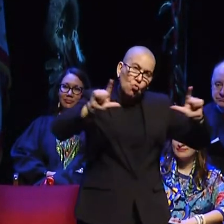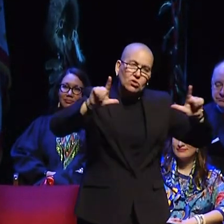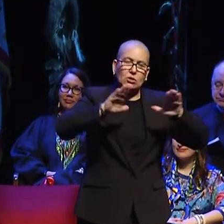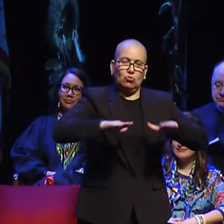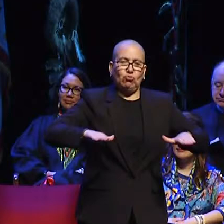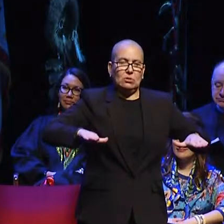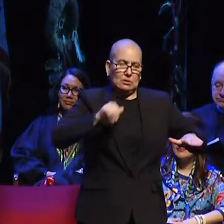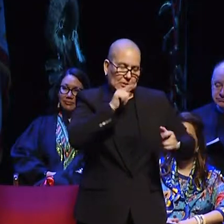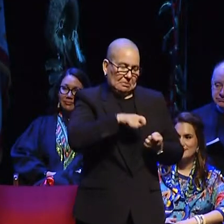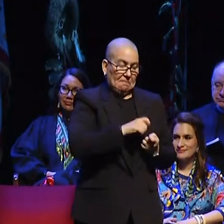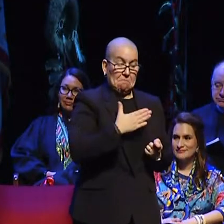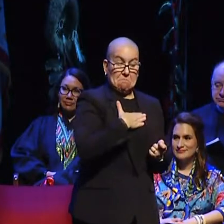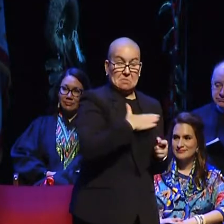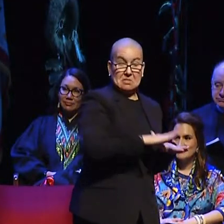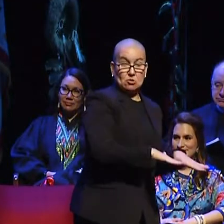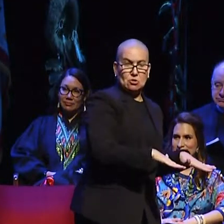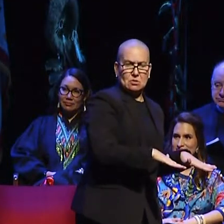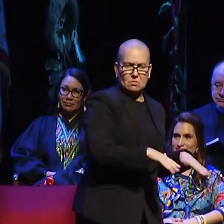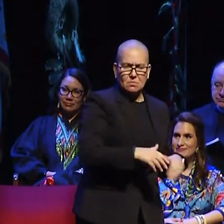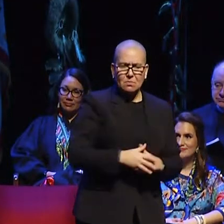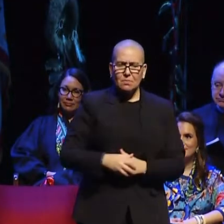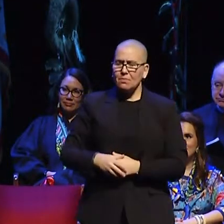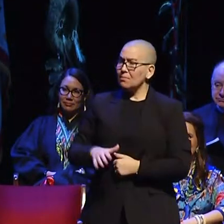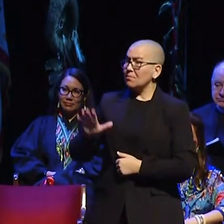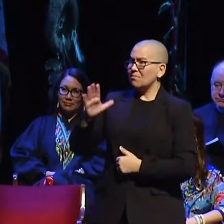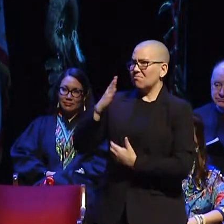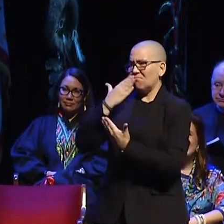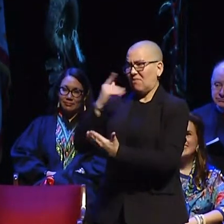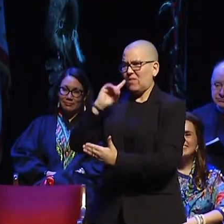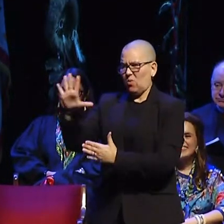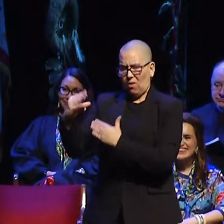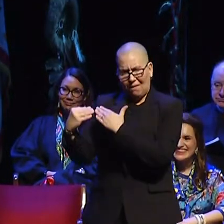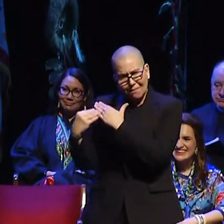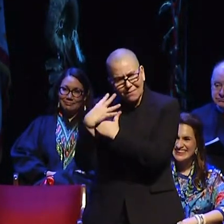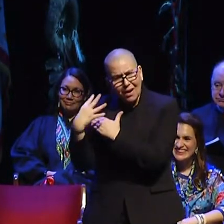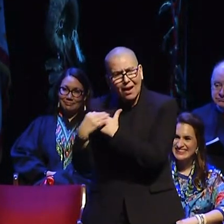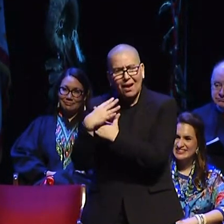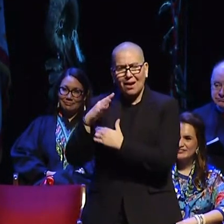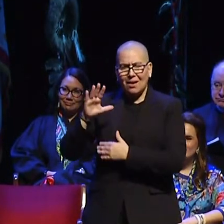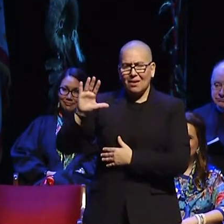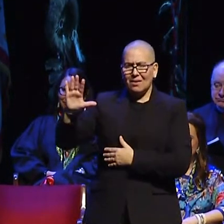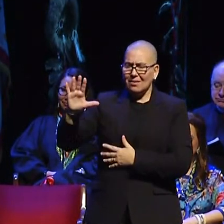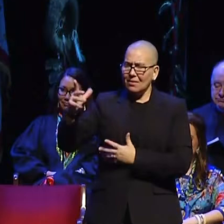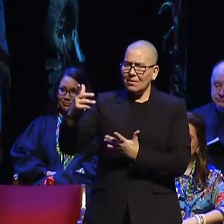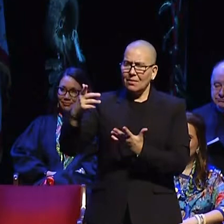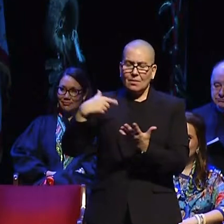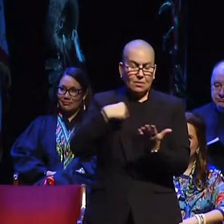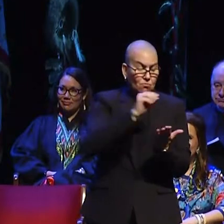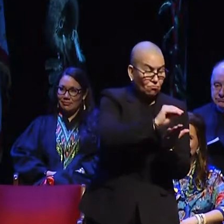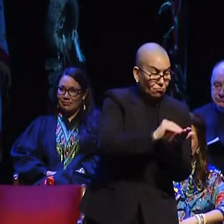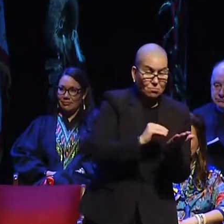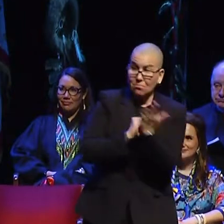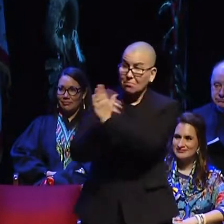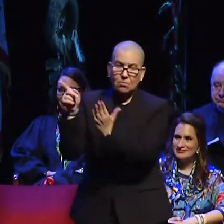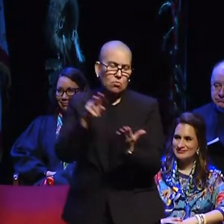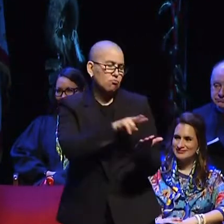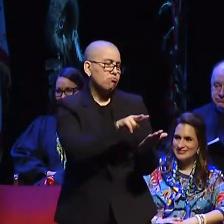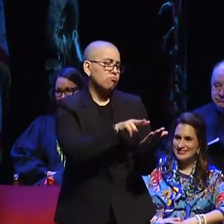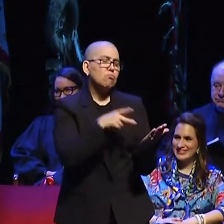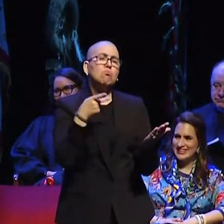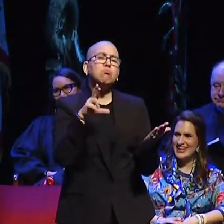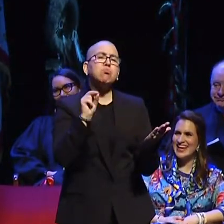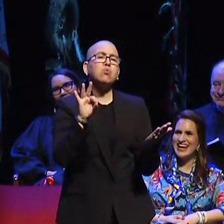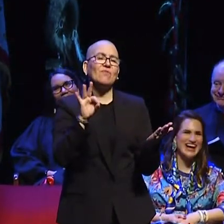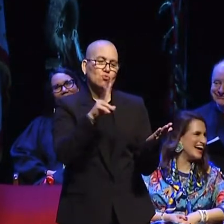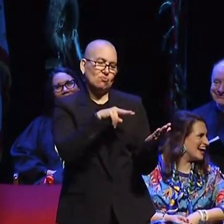advice, your acumen, your proofreading, your never-ending attention to detail. You wrote that line too. That's